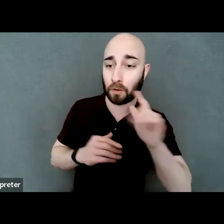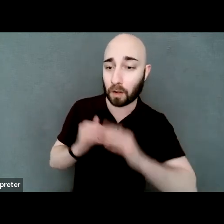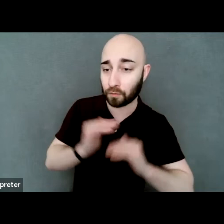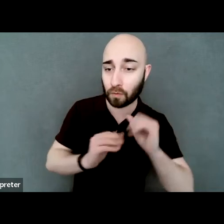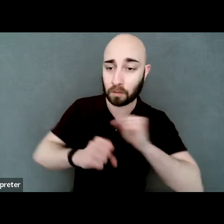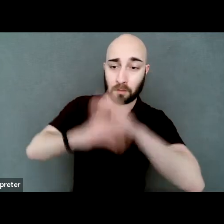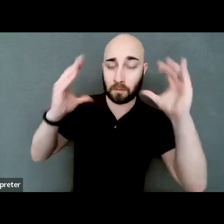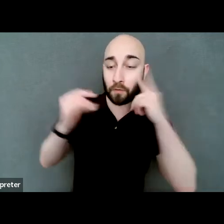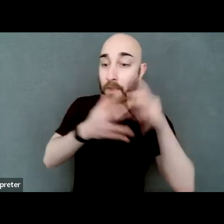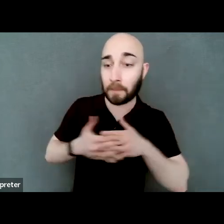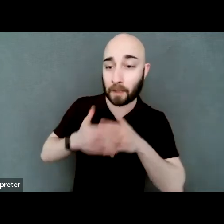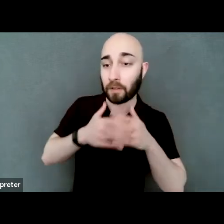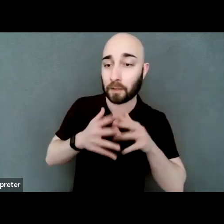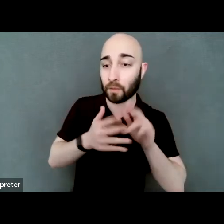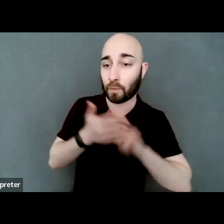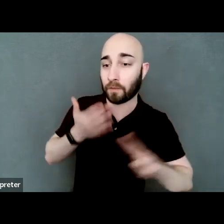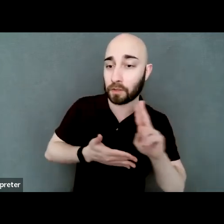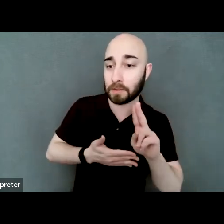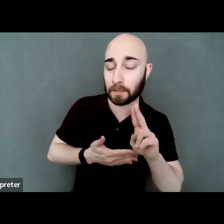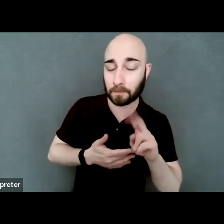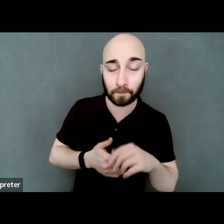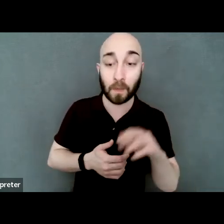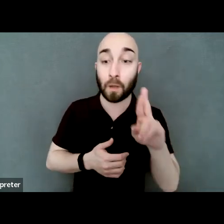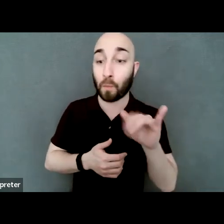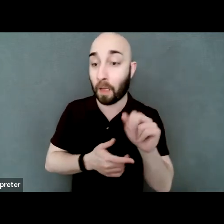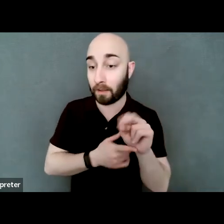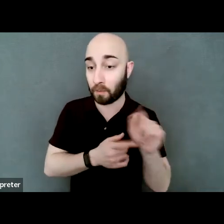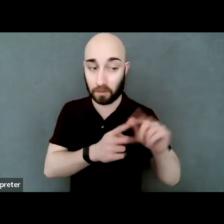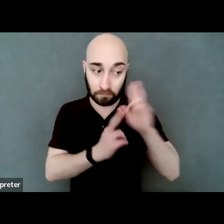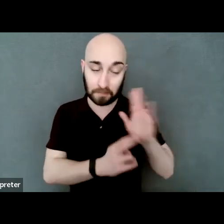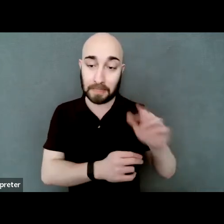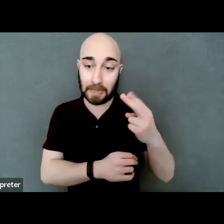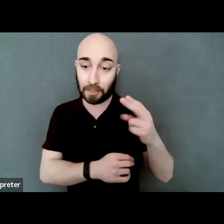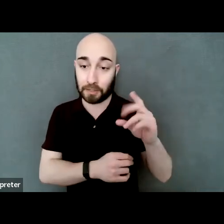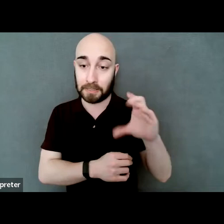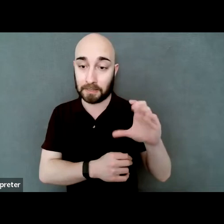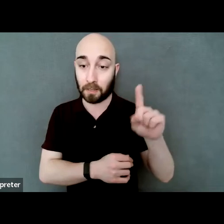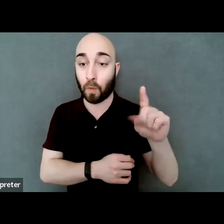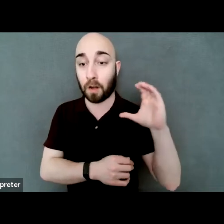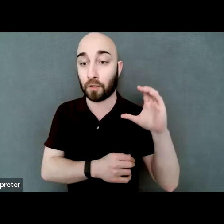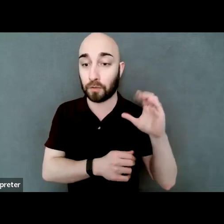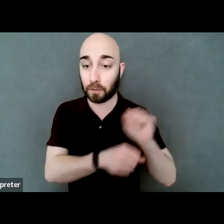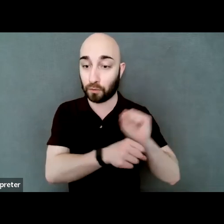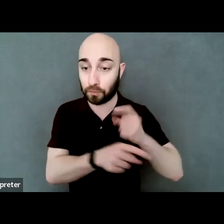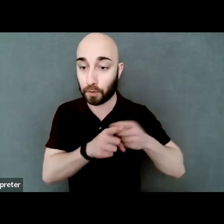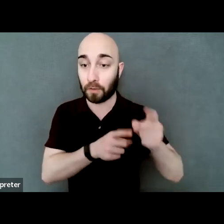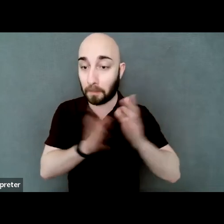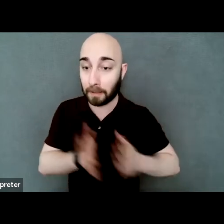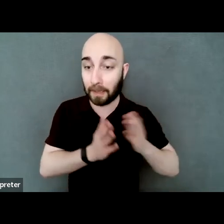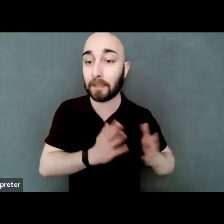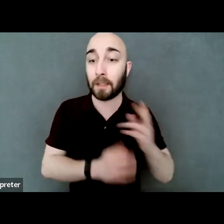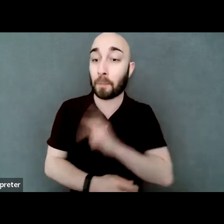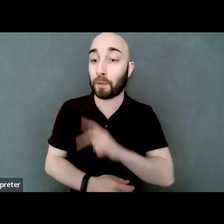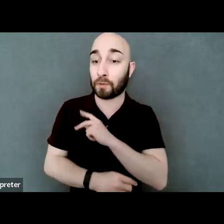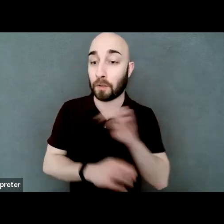of the American university. According to Brian, with respect to his HDC 100 career planning and personal evaluation